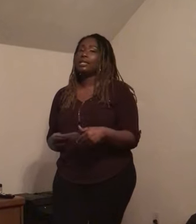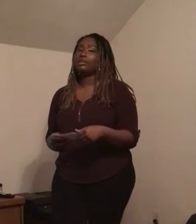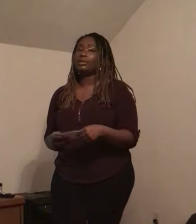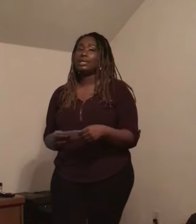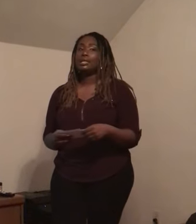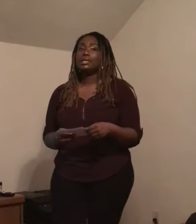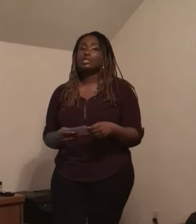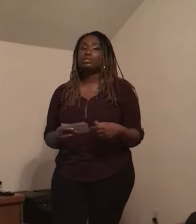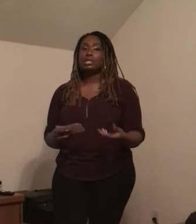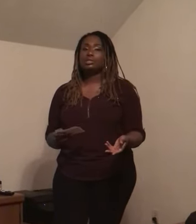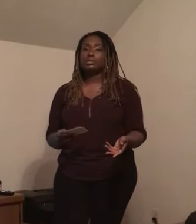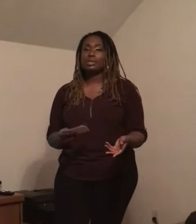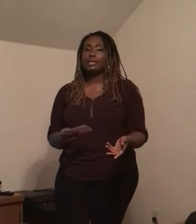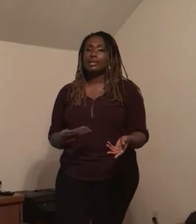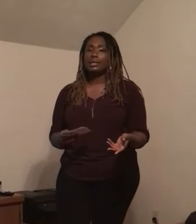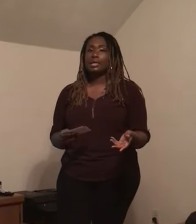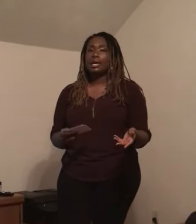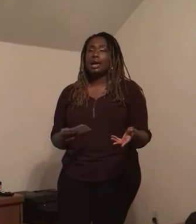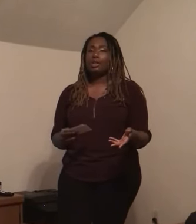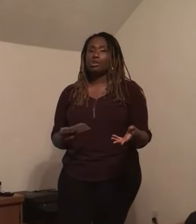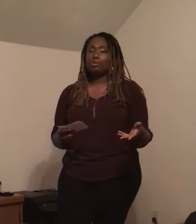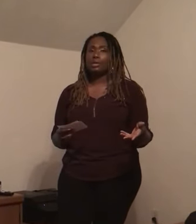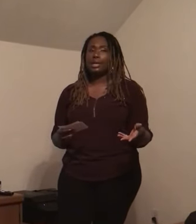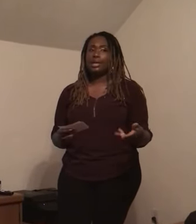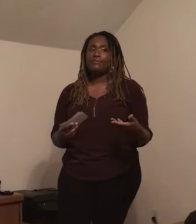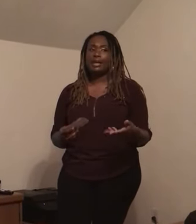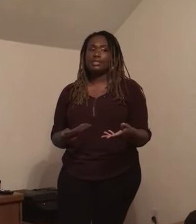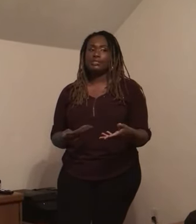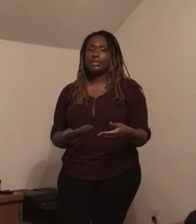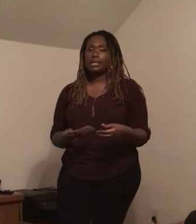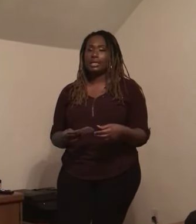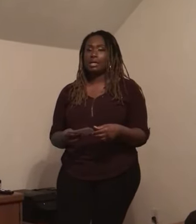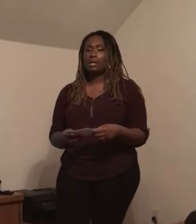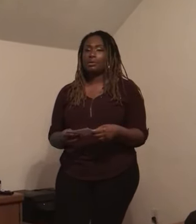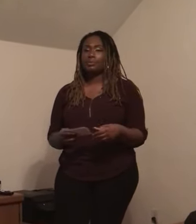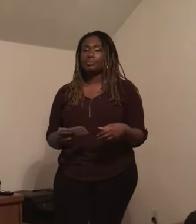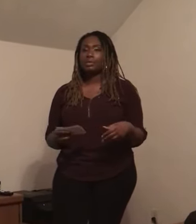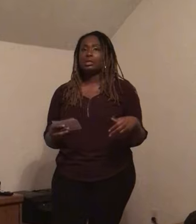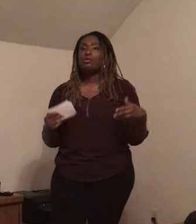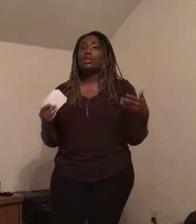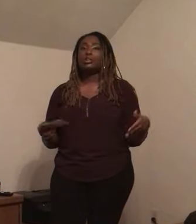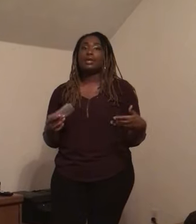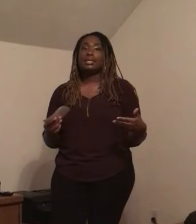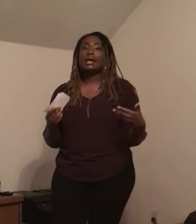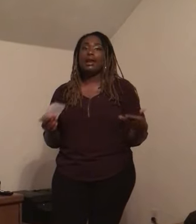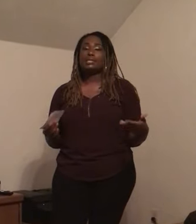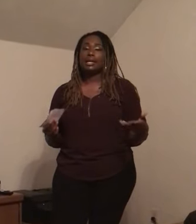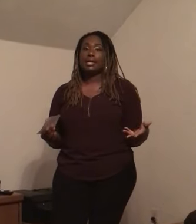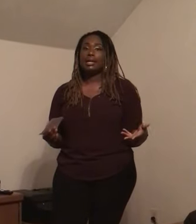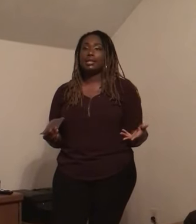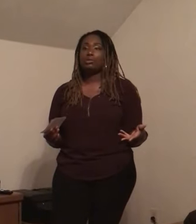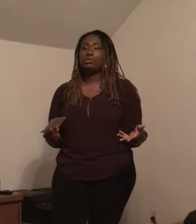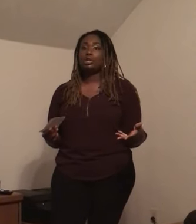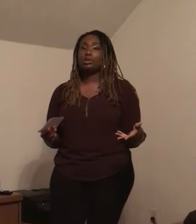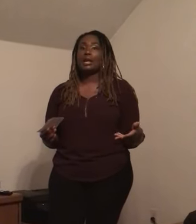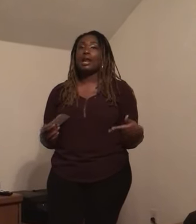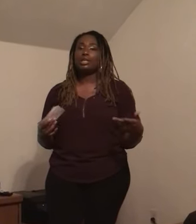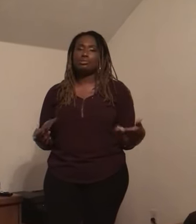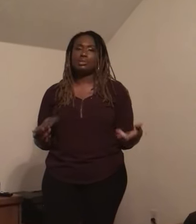-hearing to understand how to communicate effectively when learning how to sign or learning how to use